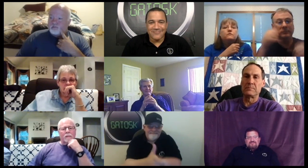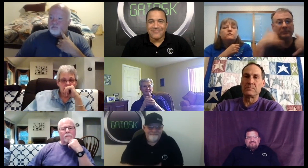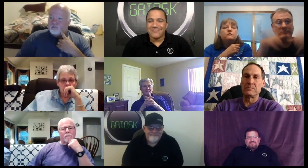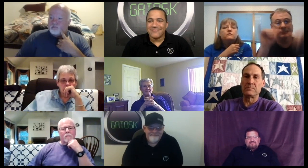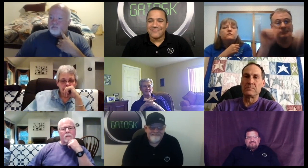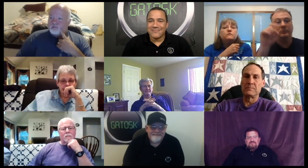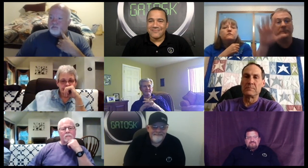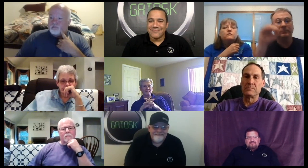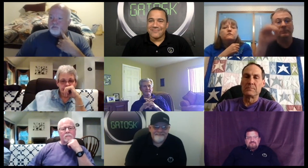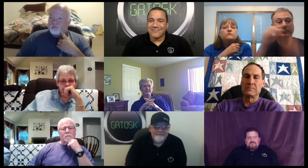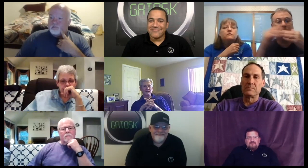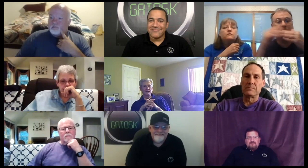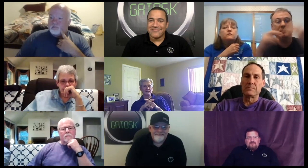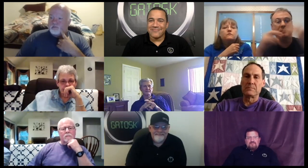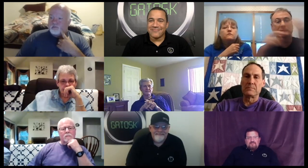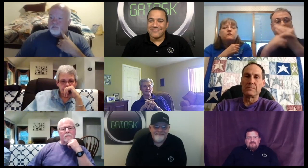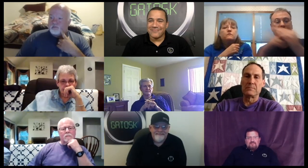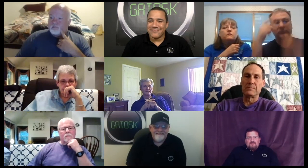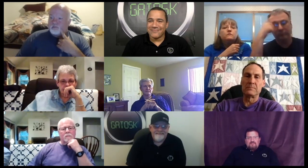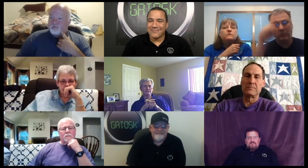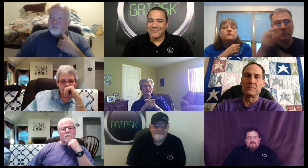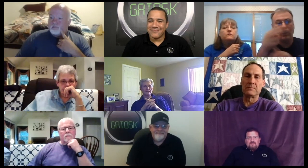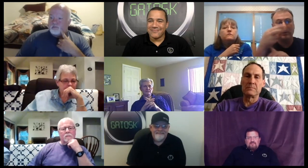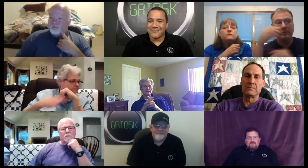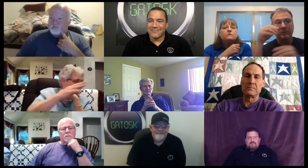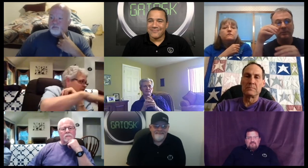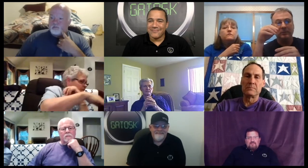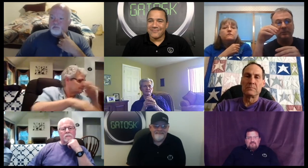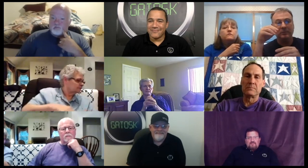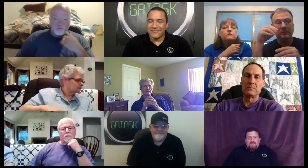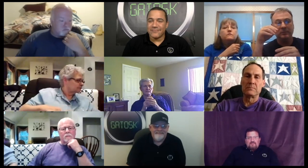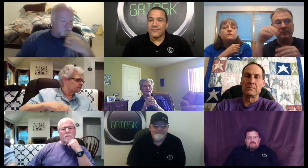Am I running out of time? Okay. Is it the $50 ticket?